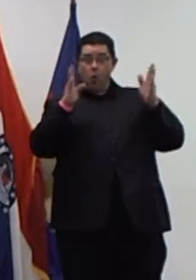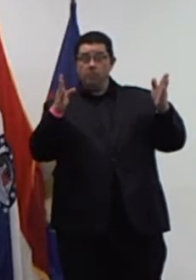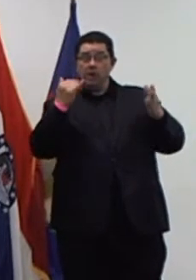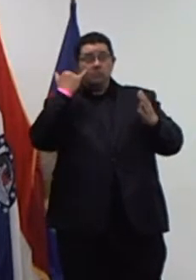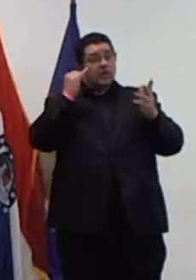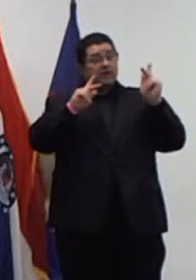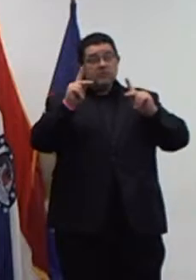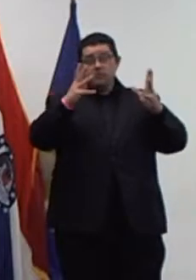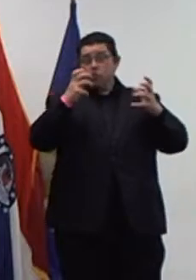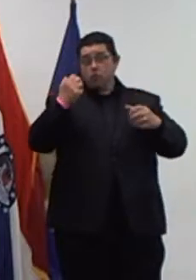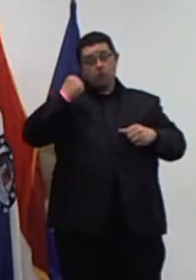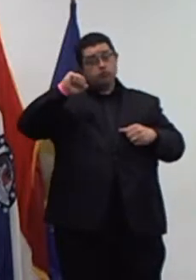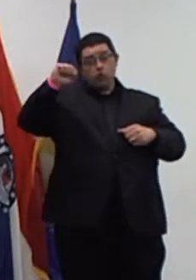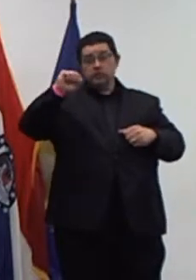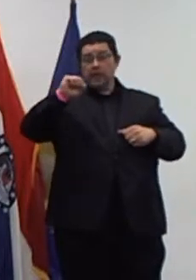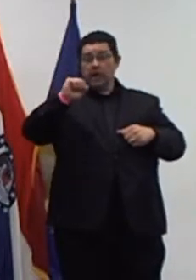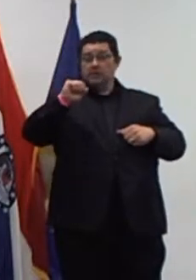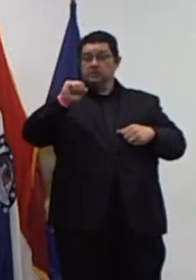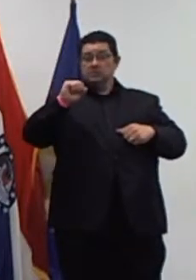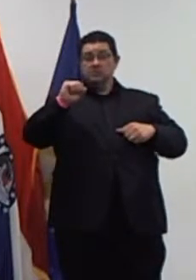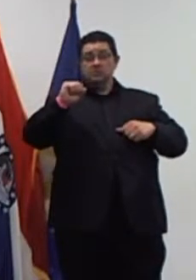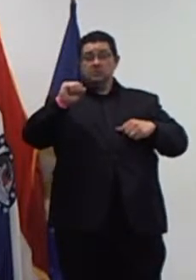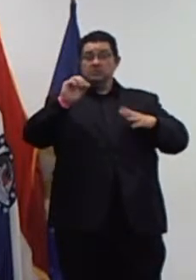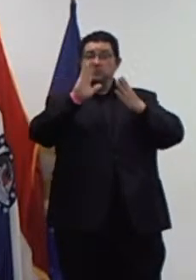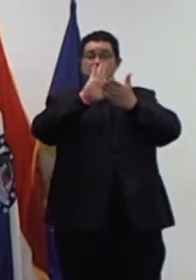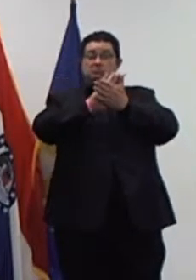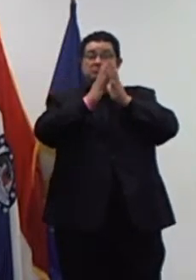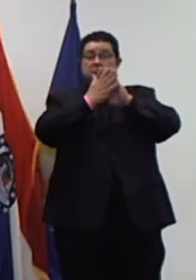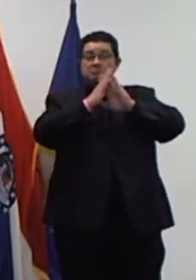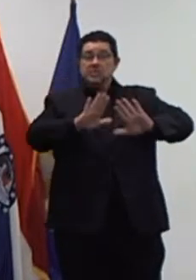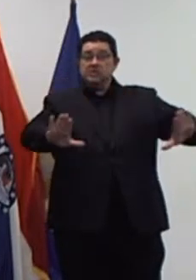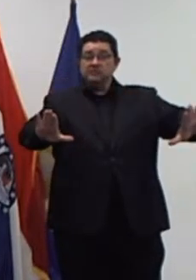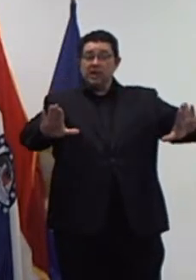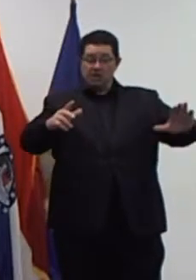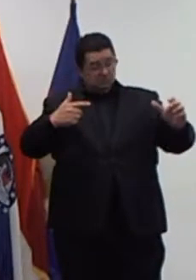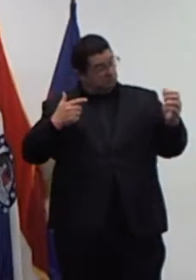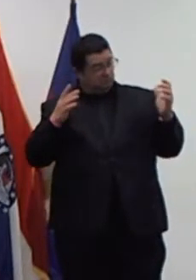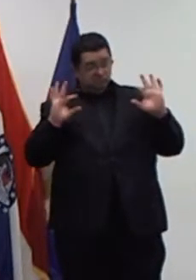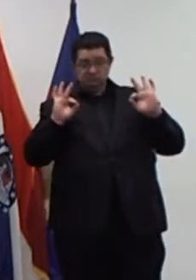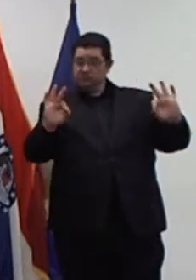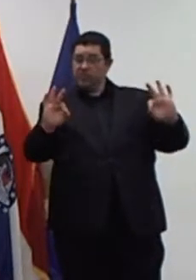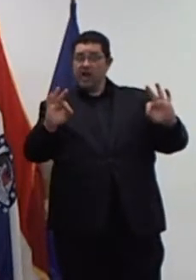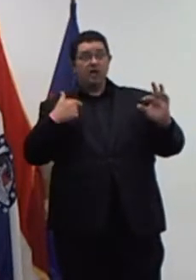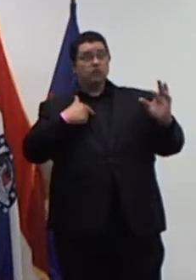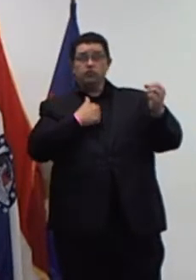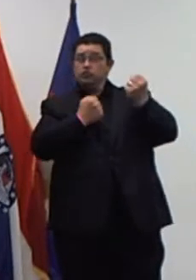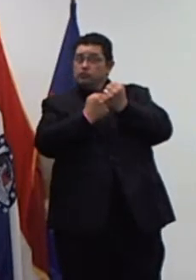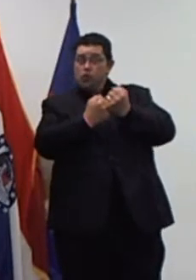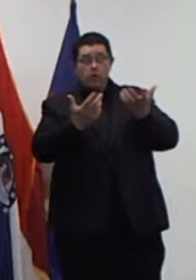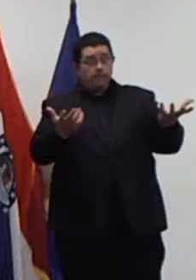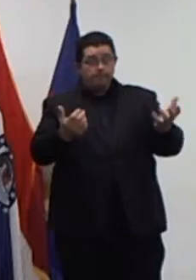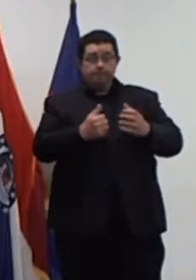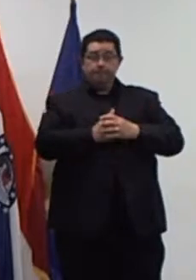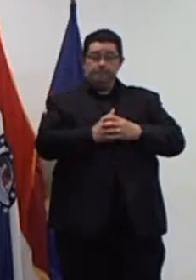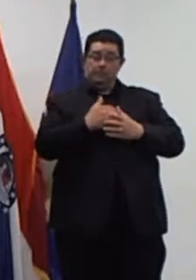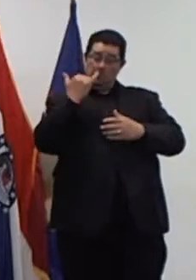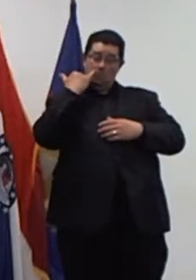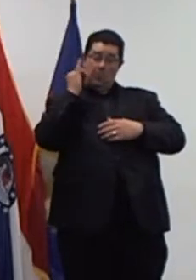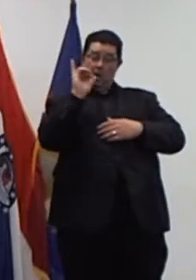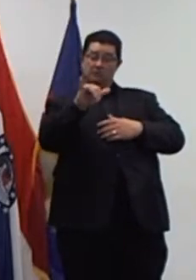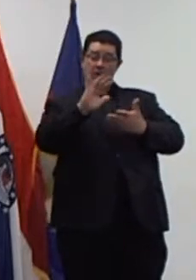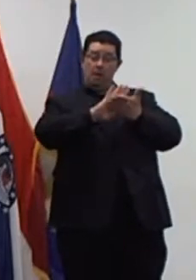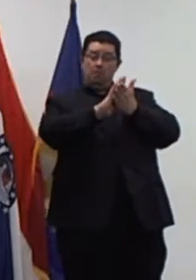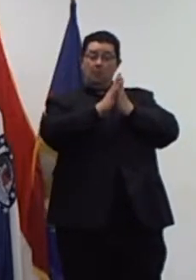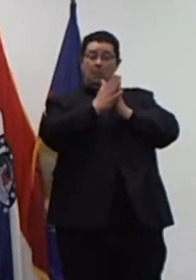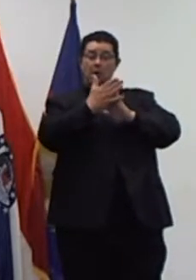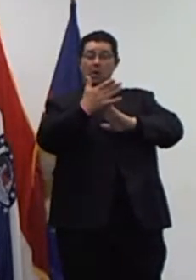protest peacefully, I'm sure that we will support that, and we will provide them with the support that they need. If that turns into something